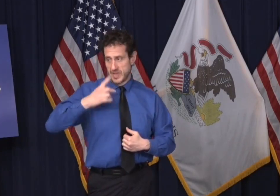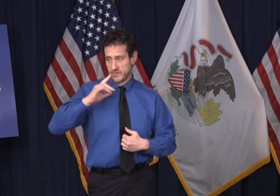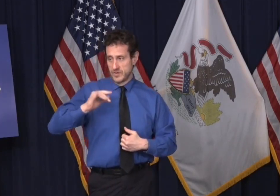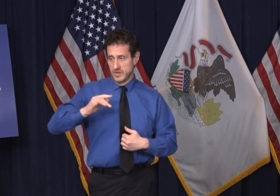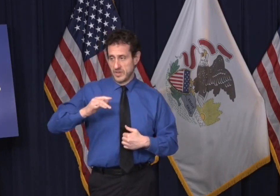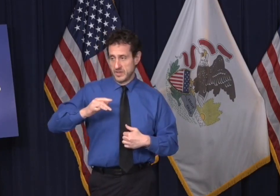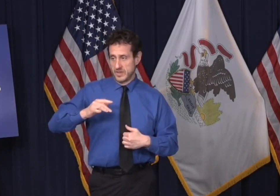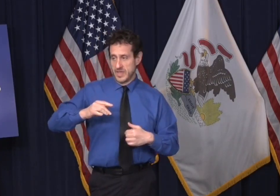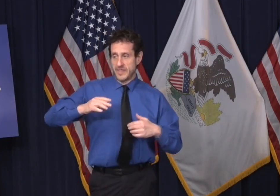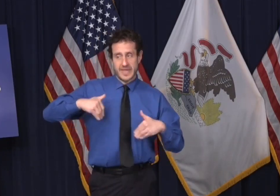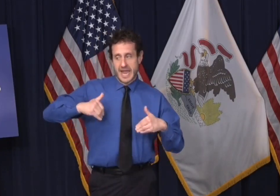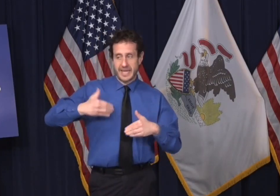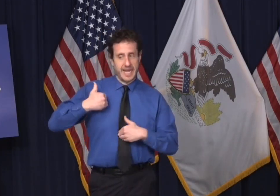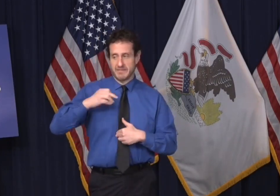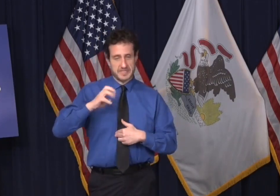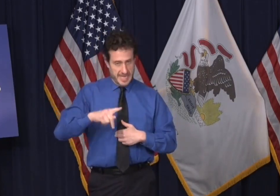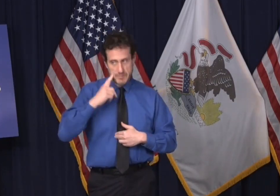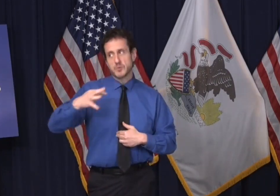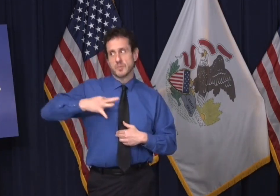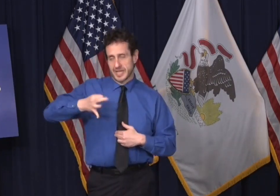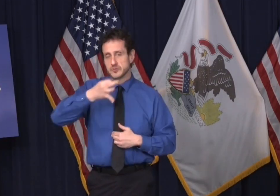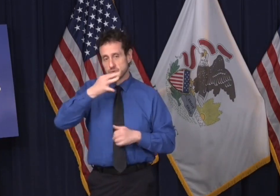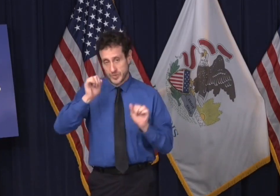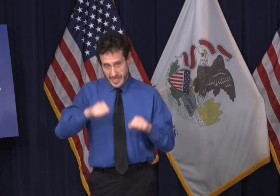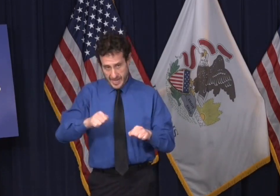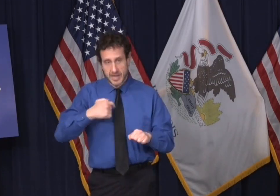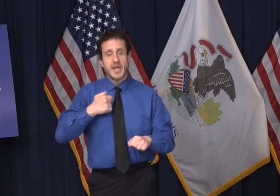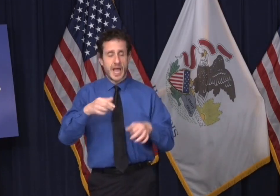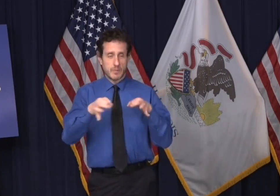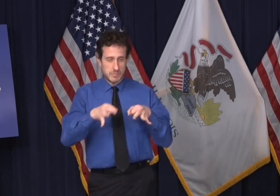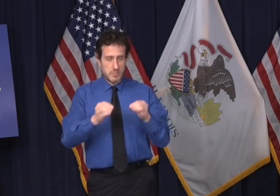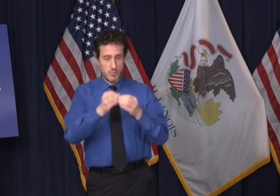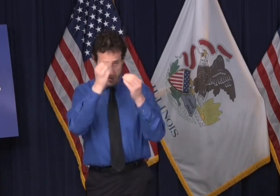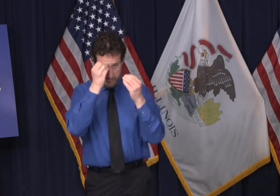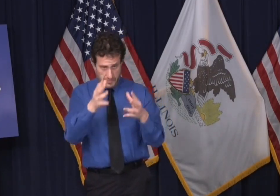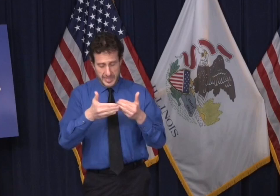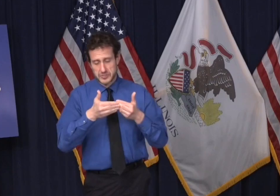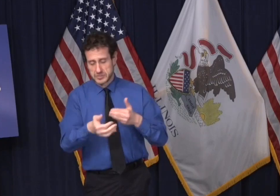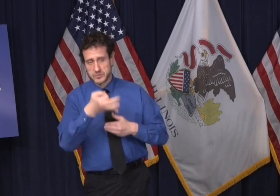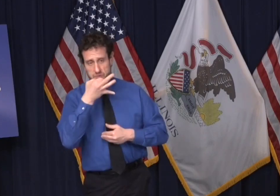I'll be able to provide more information on that process in the coming days.